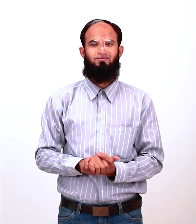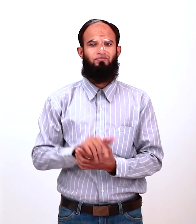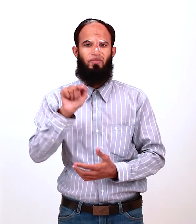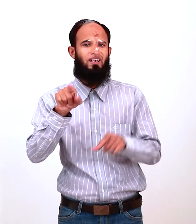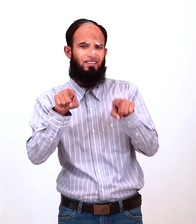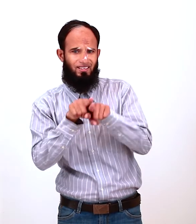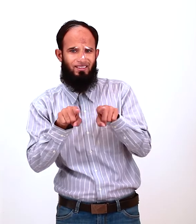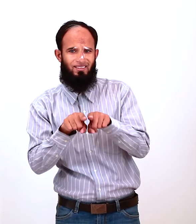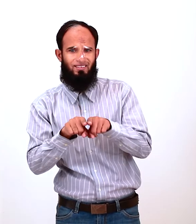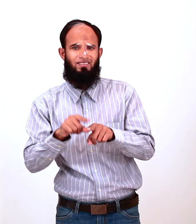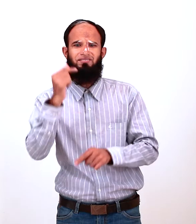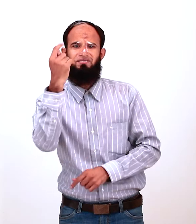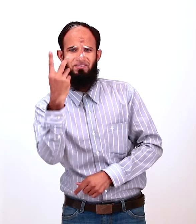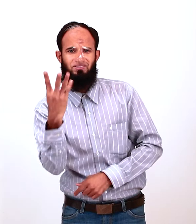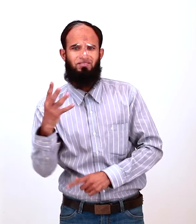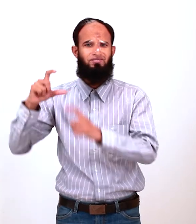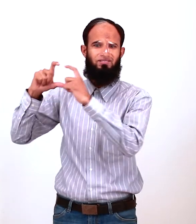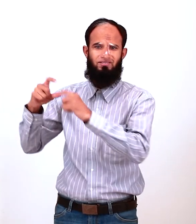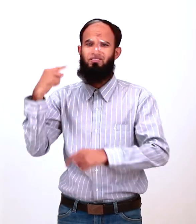This is the same as digital clock D.